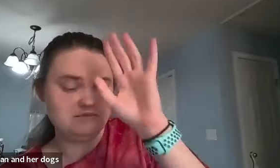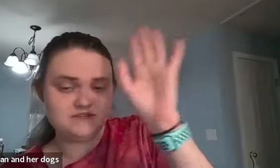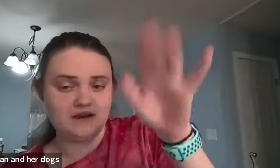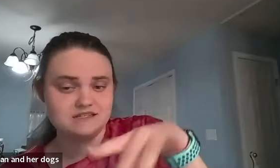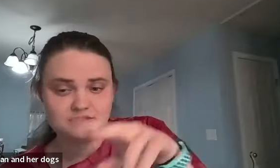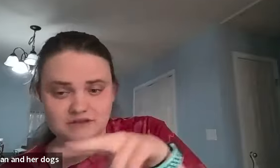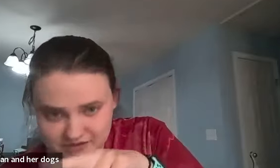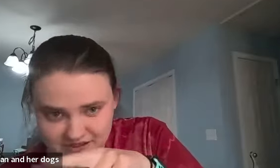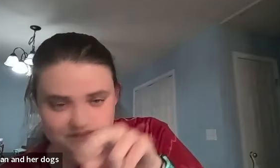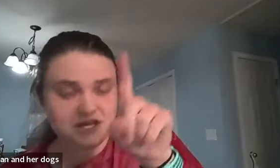Oops, sorry, I slowed down. I was looking at the chat.